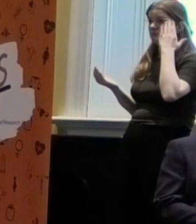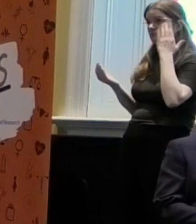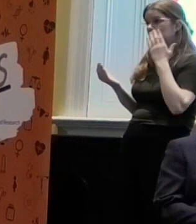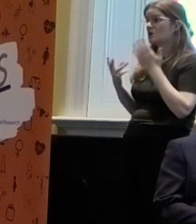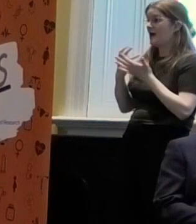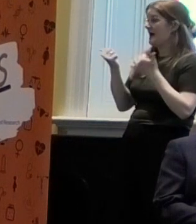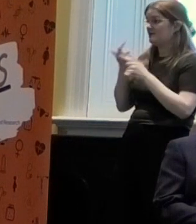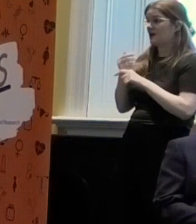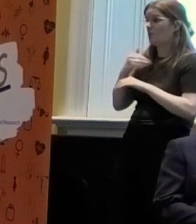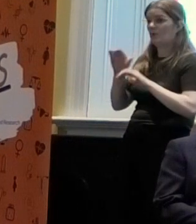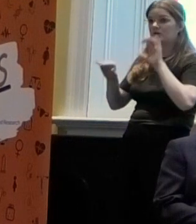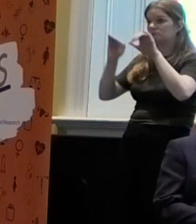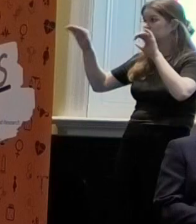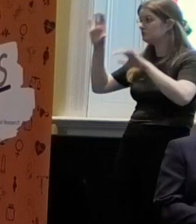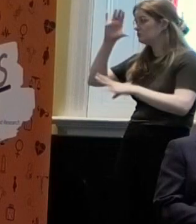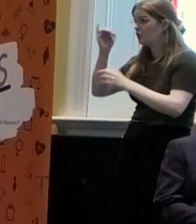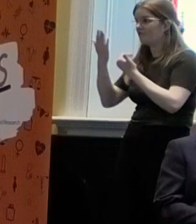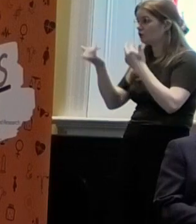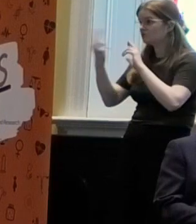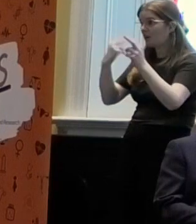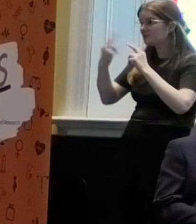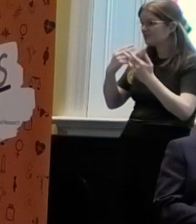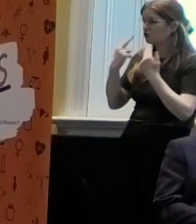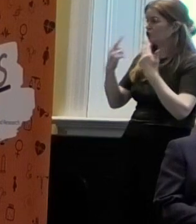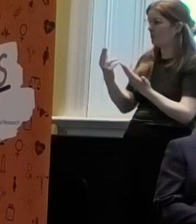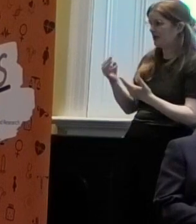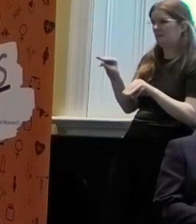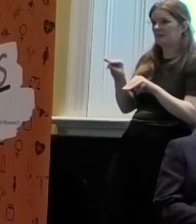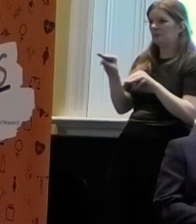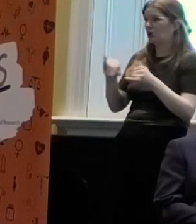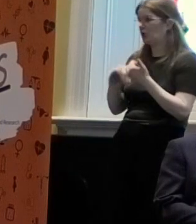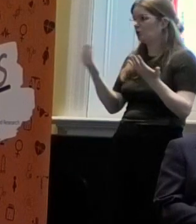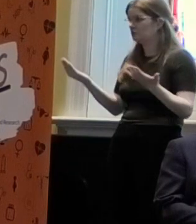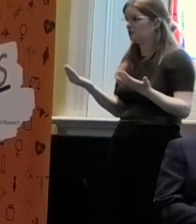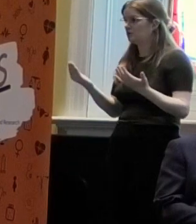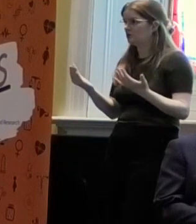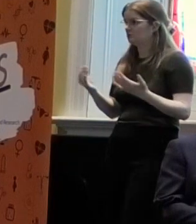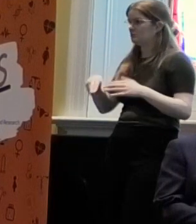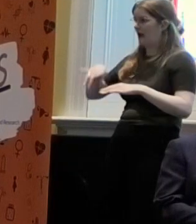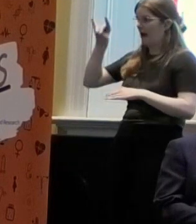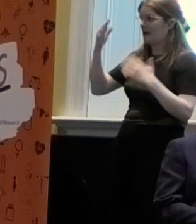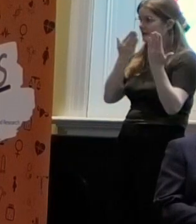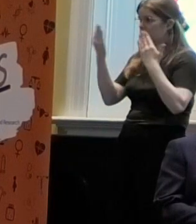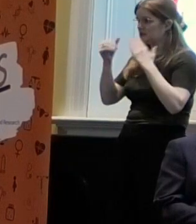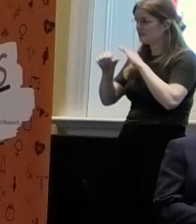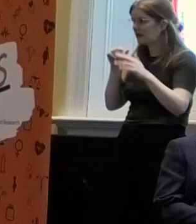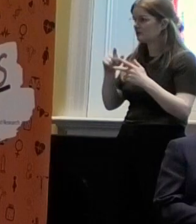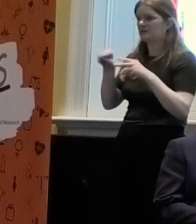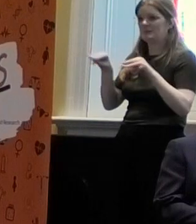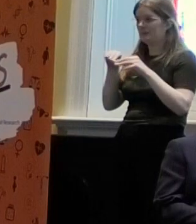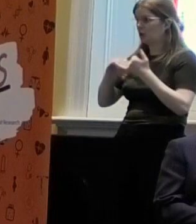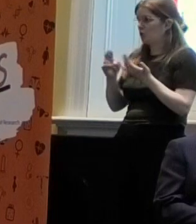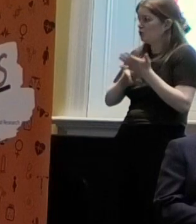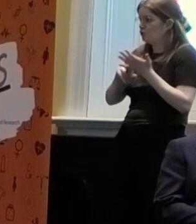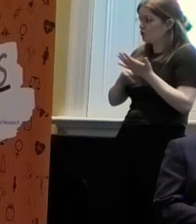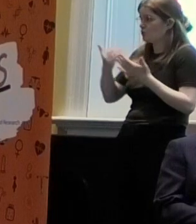when we go out and look for responses, it tends to be those, with higher literacy levels and people, more used to,